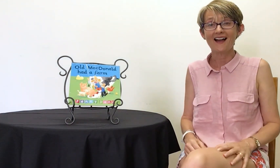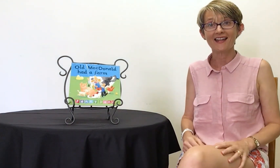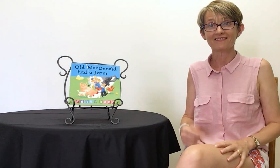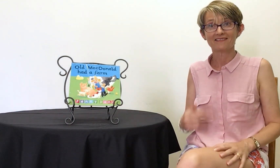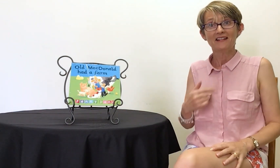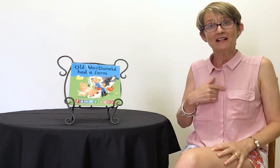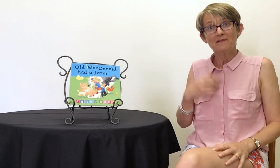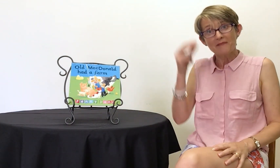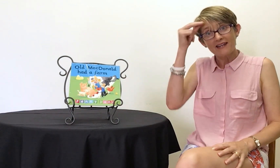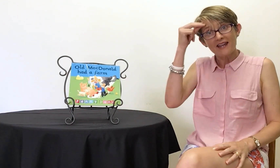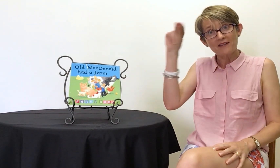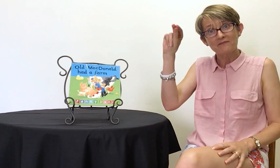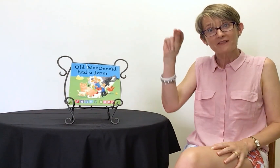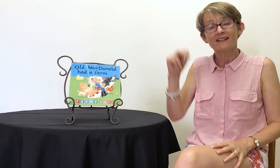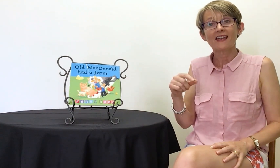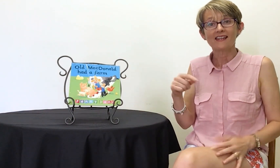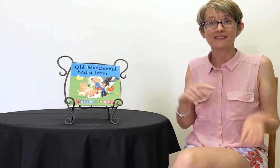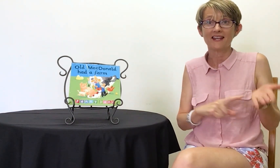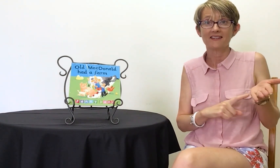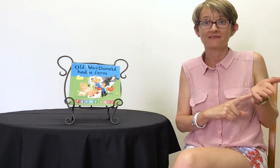Hi, my name is Tanya.